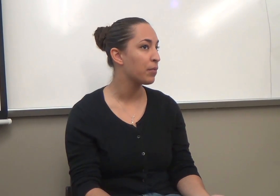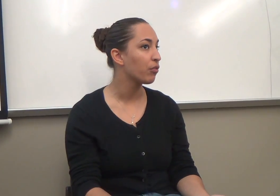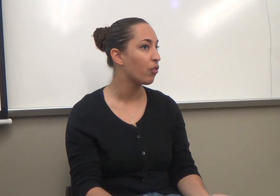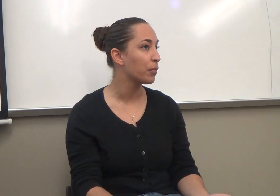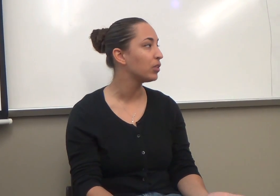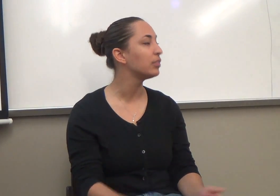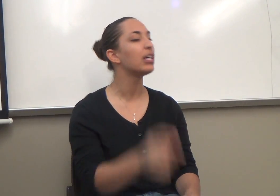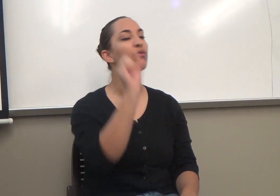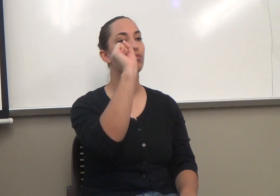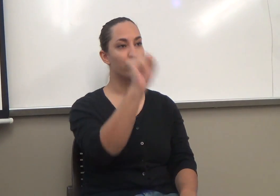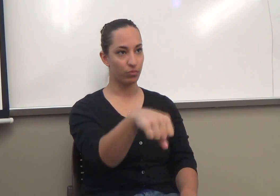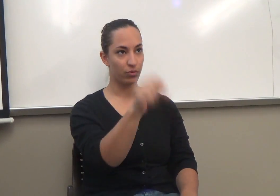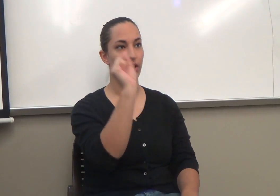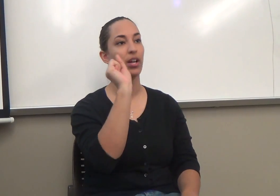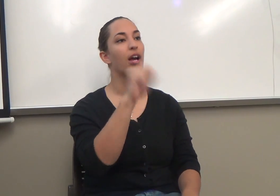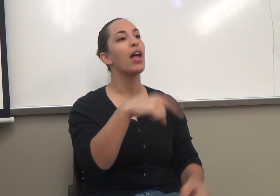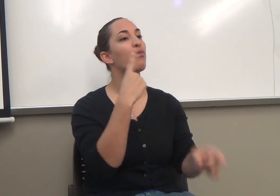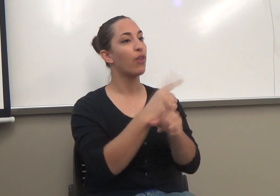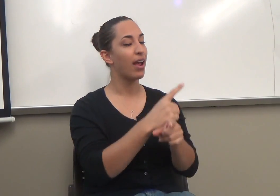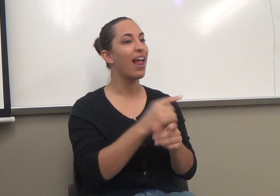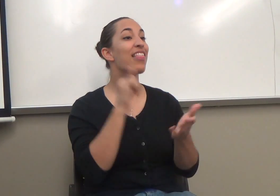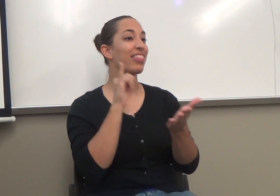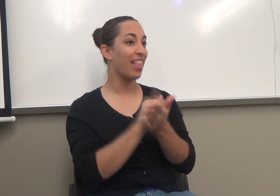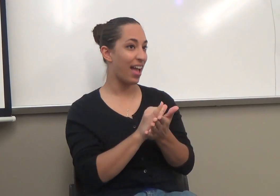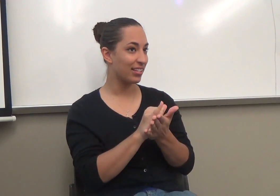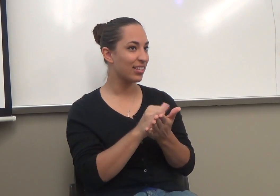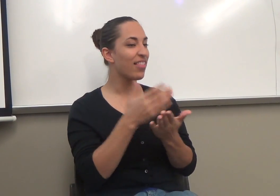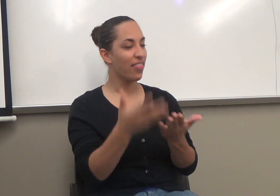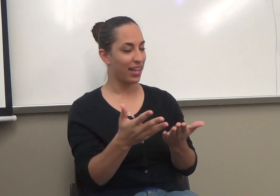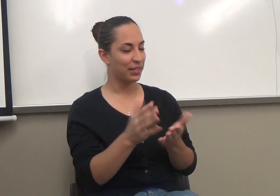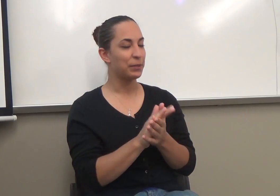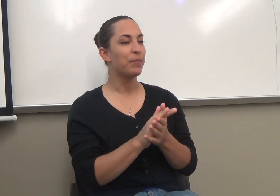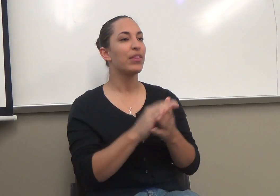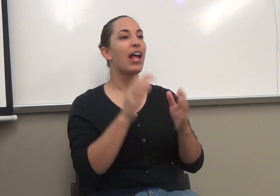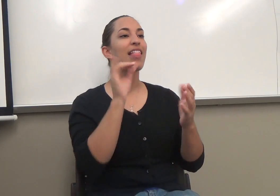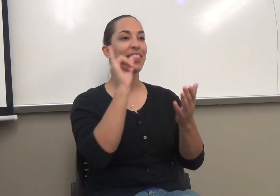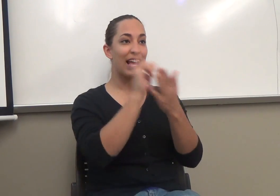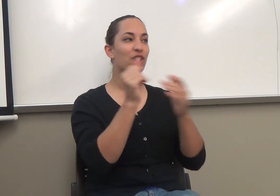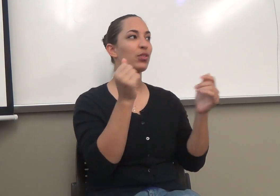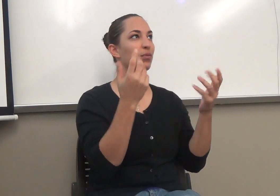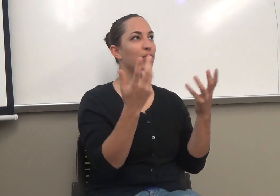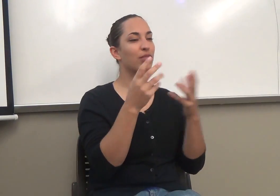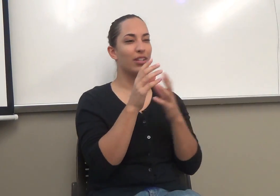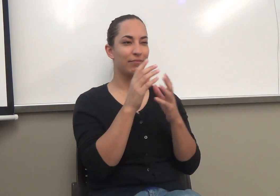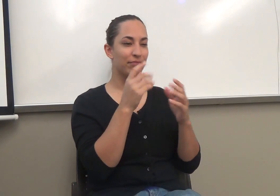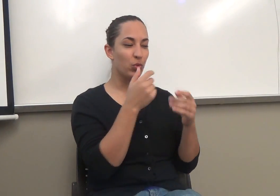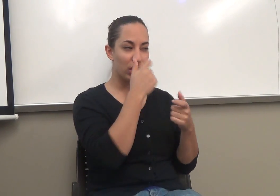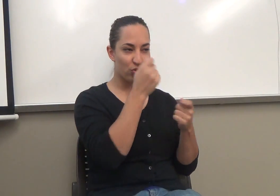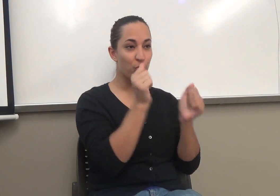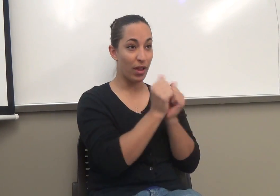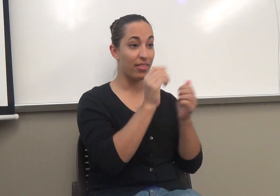more Yes, formal? and yeah, this is the thing. And this is the thing with editing papers. You can't